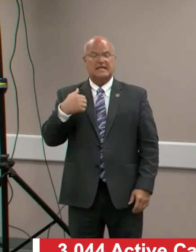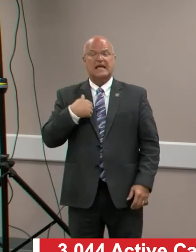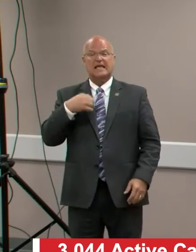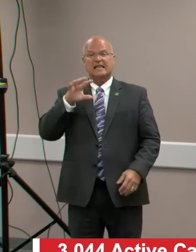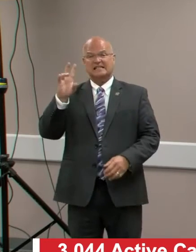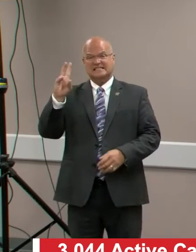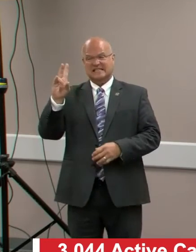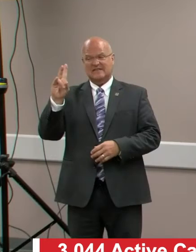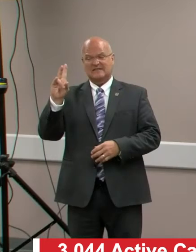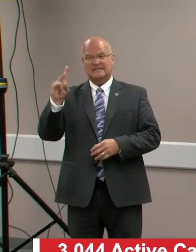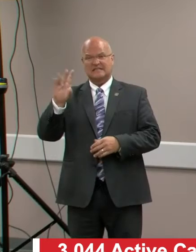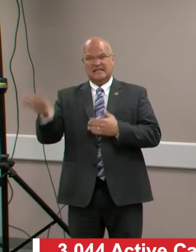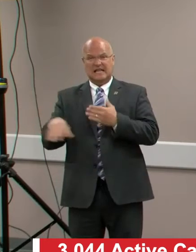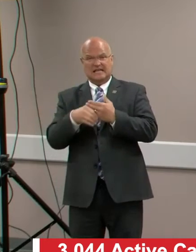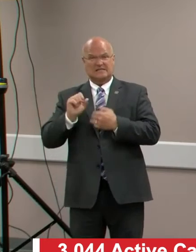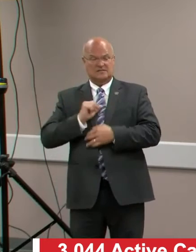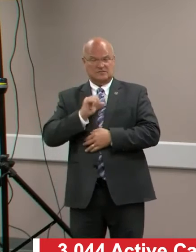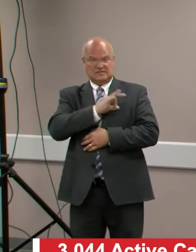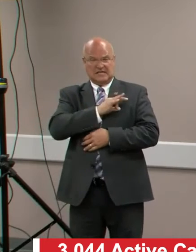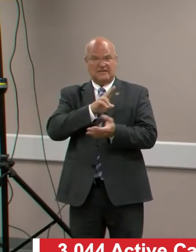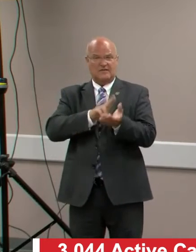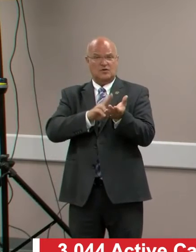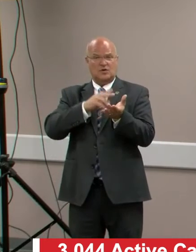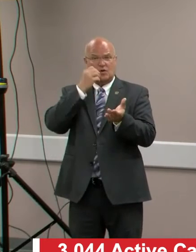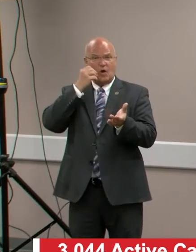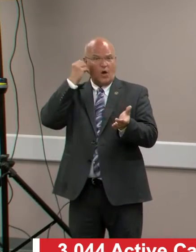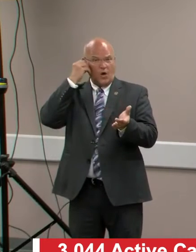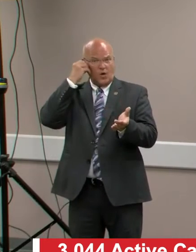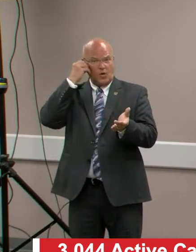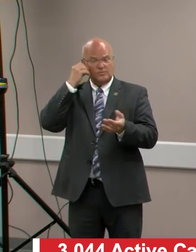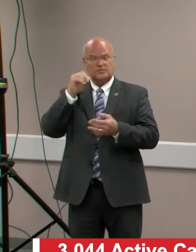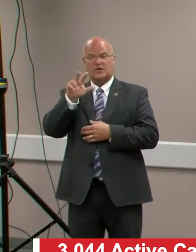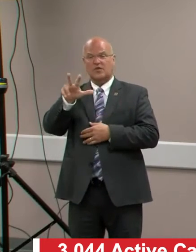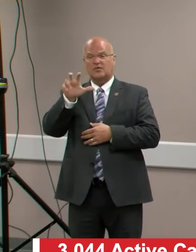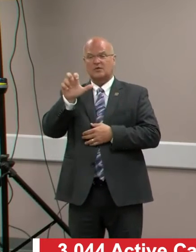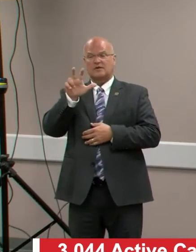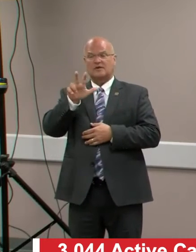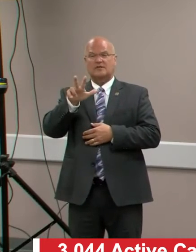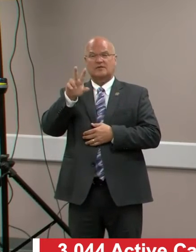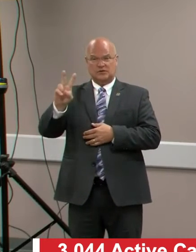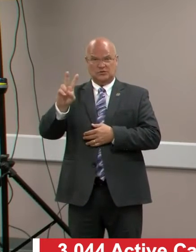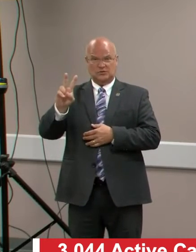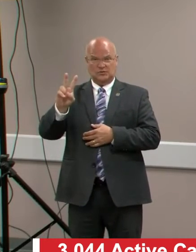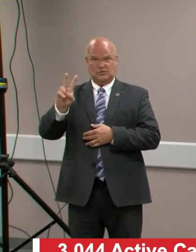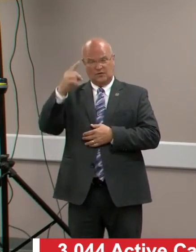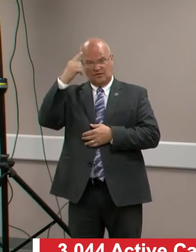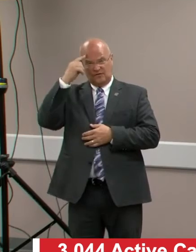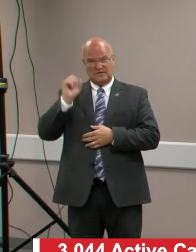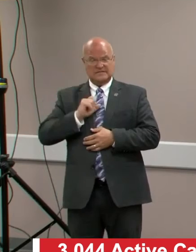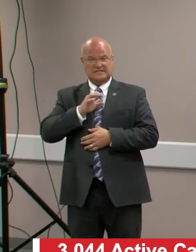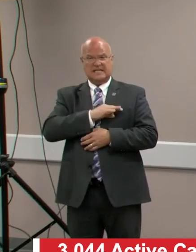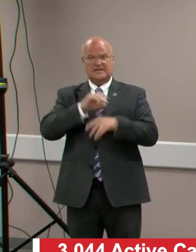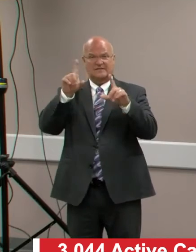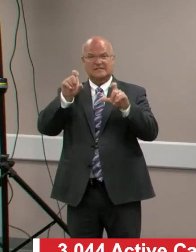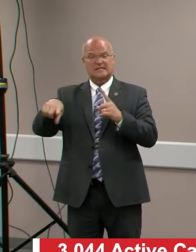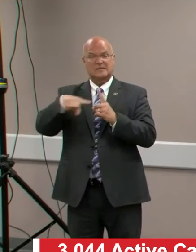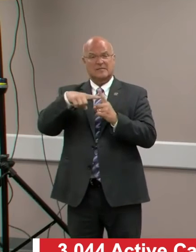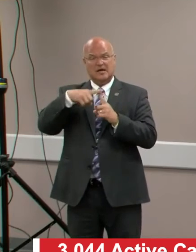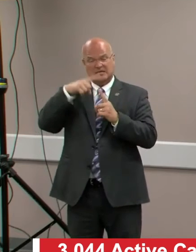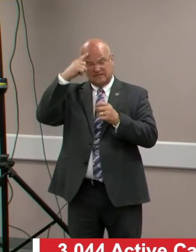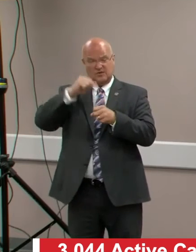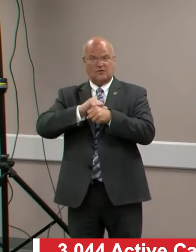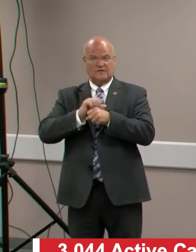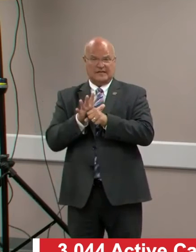had 17 additional staff at nursing homes, so we're up to 332 for staff who have tested positive